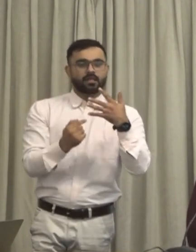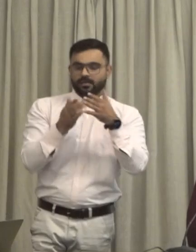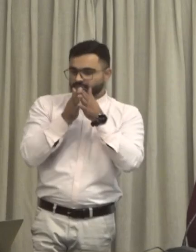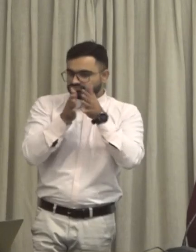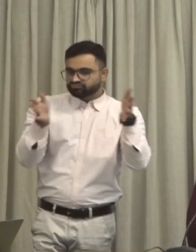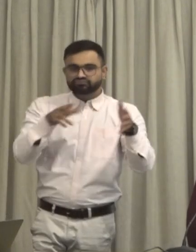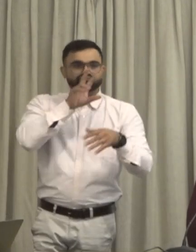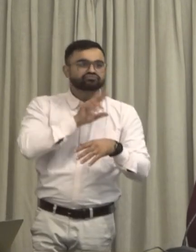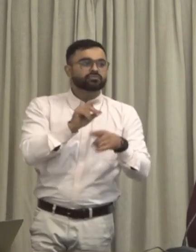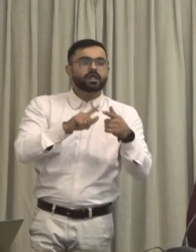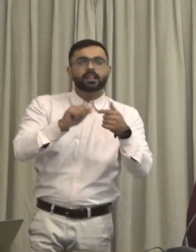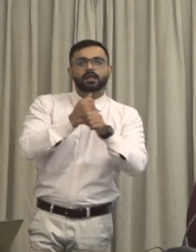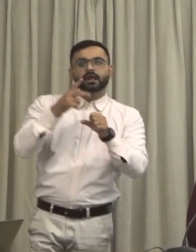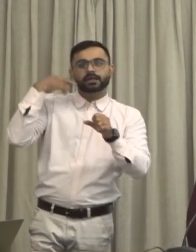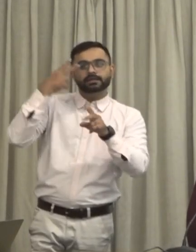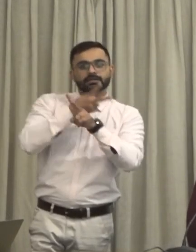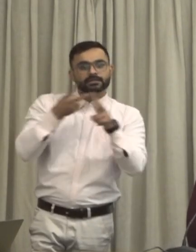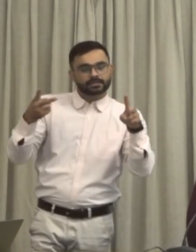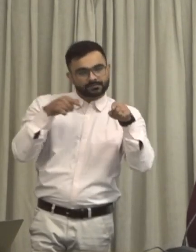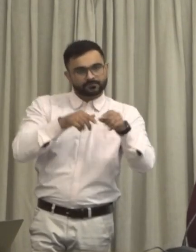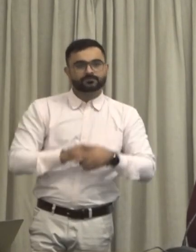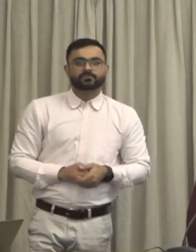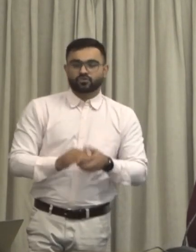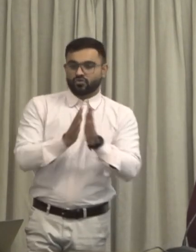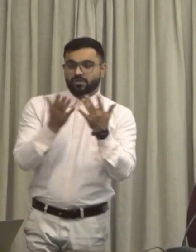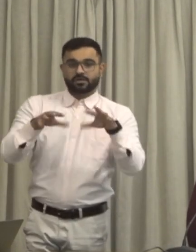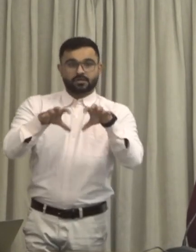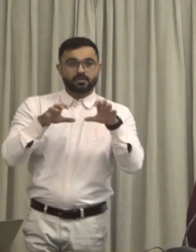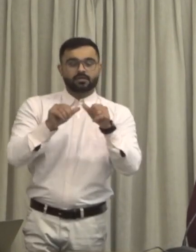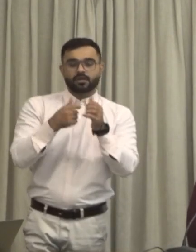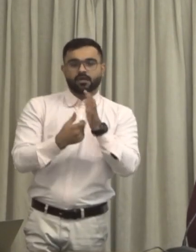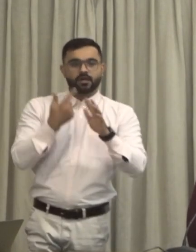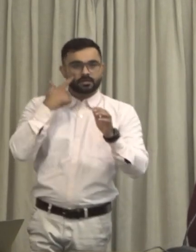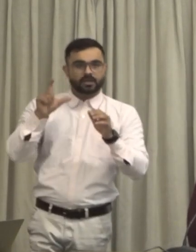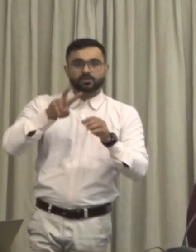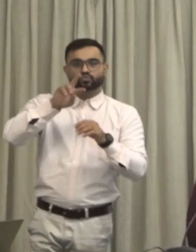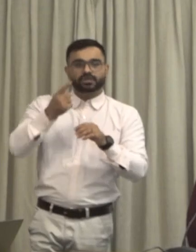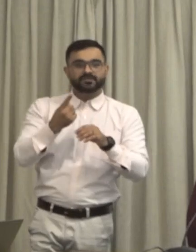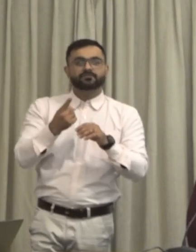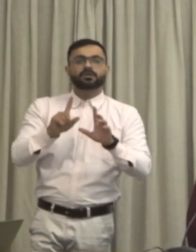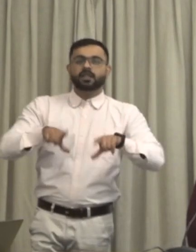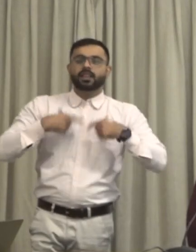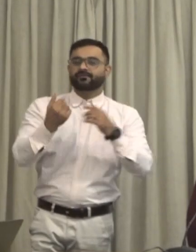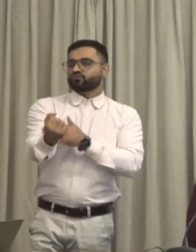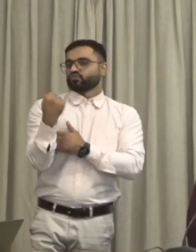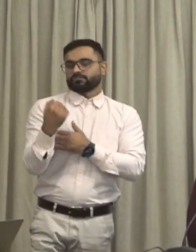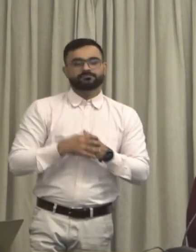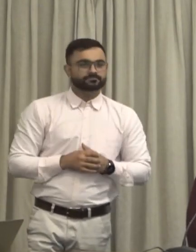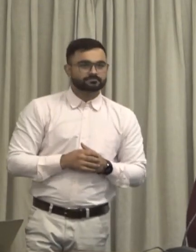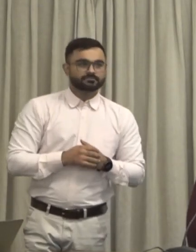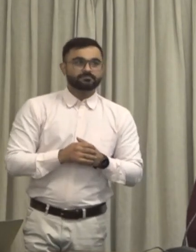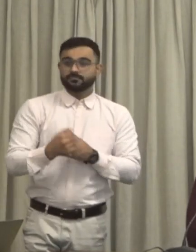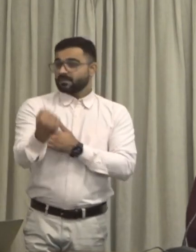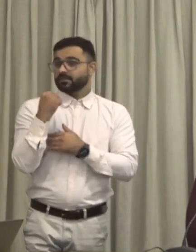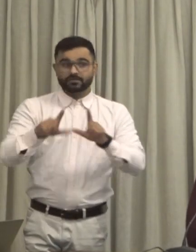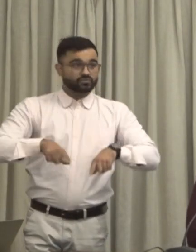broadly speaking, the legal reasoning is this: that the Constitution under Article 21 protects the right to life, but that right to